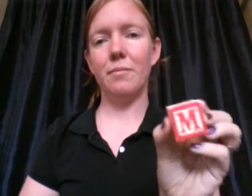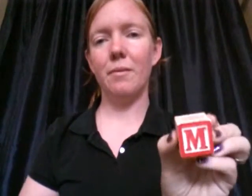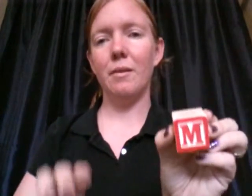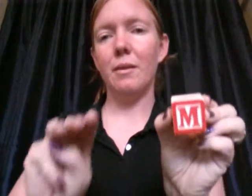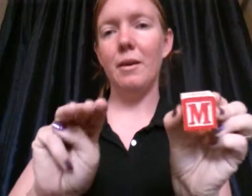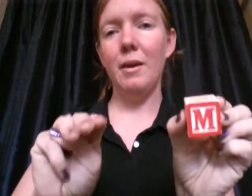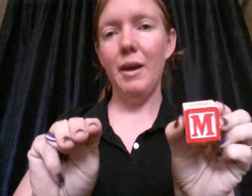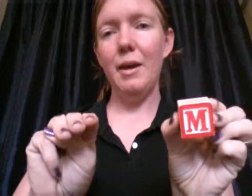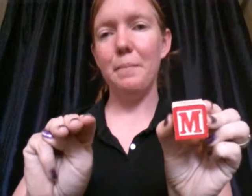M